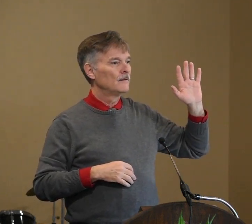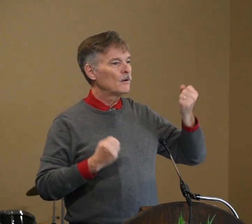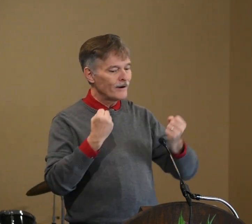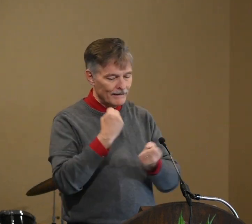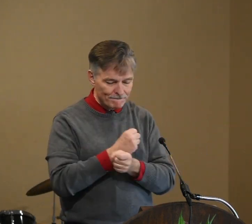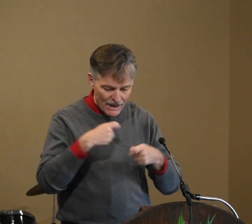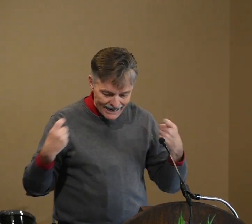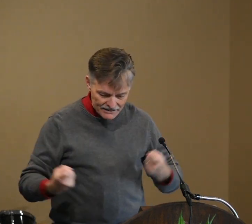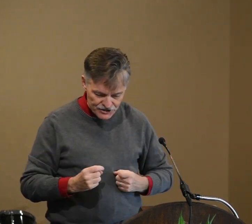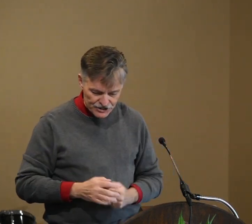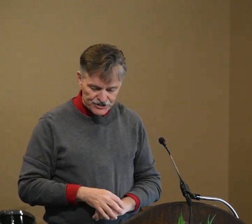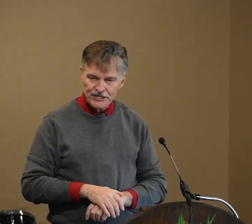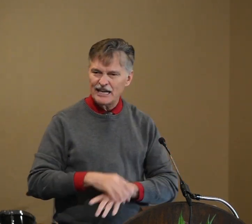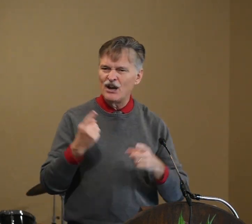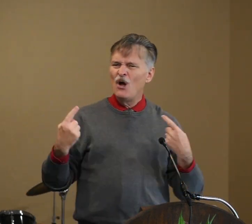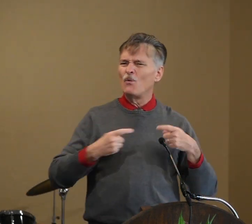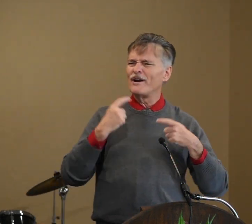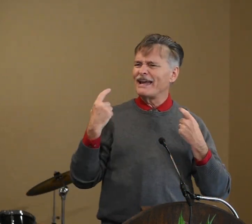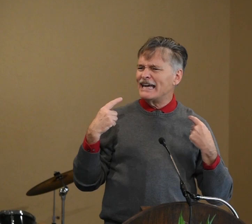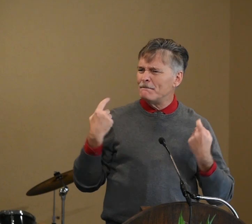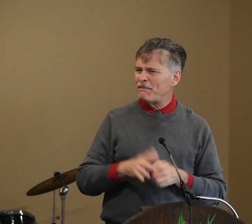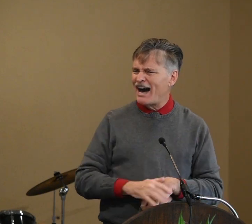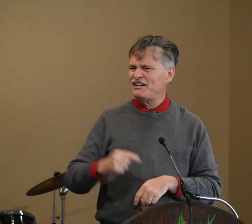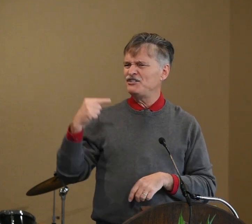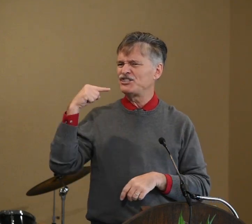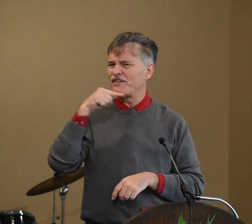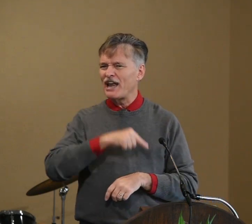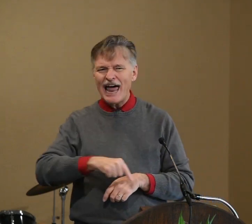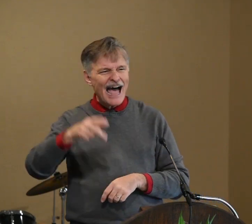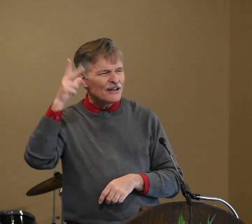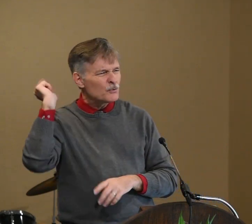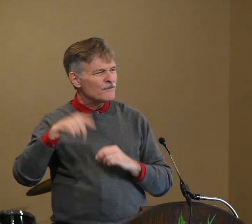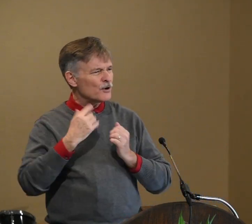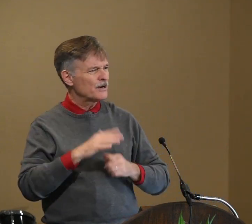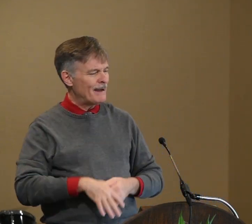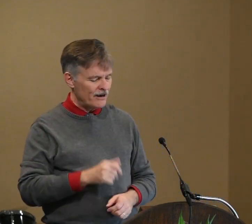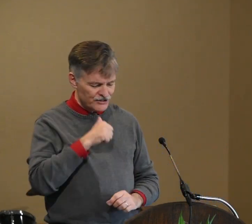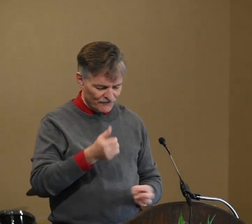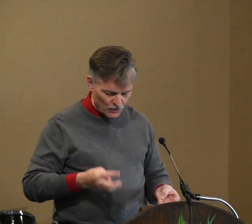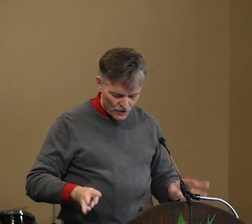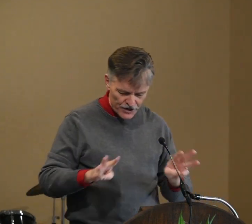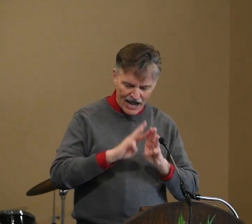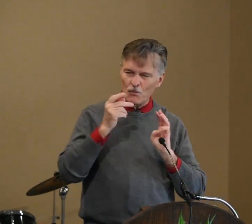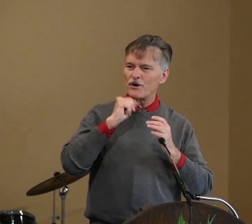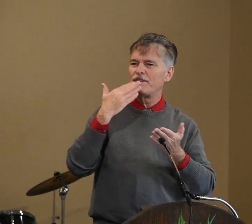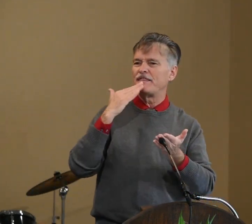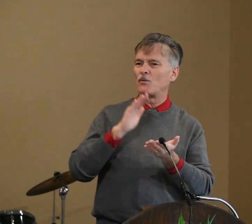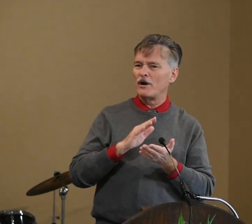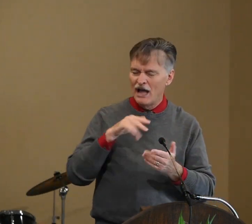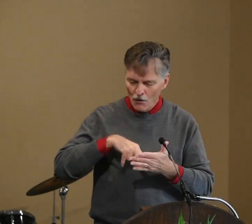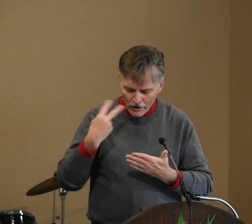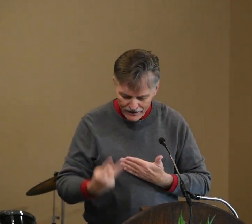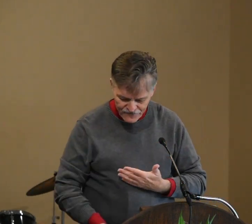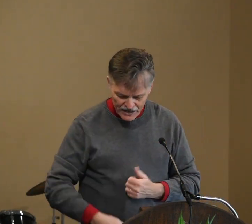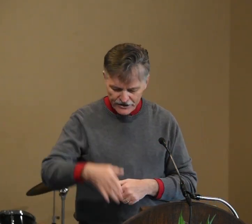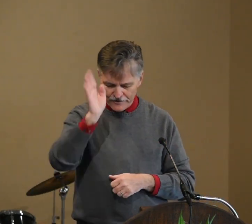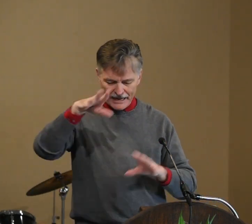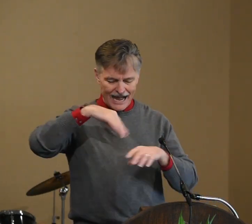But we're in bondage to sin. We're in bondage to the lies we've heard about ourselves, that we're not worthy, that we're a failure, that God